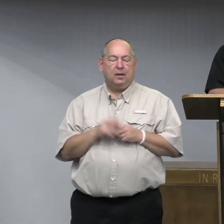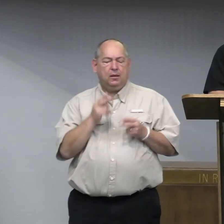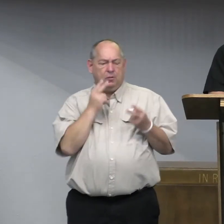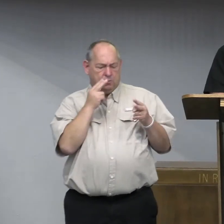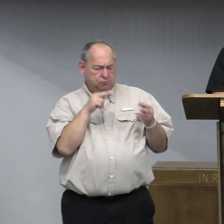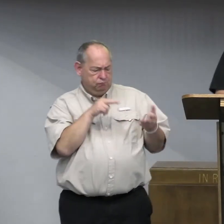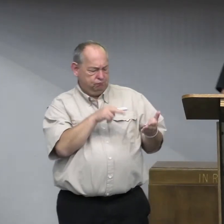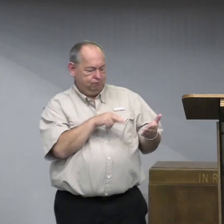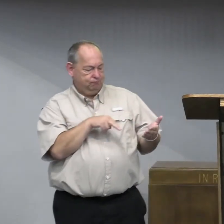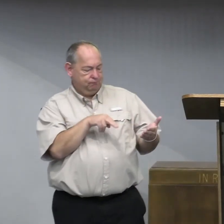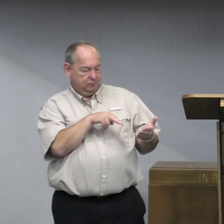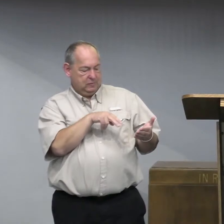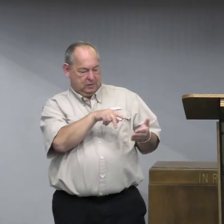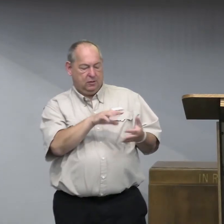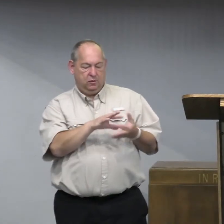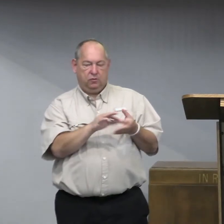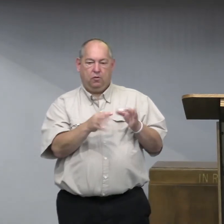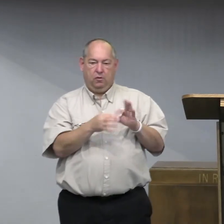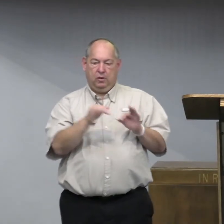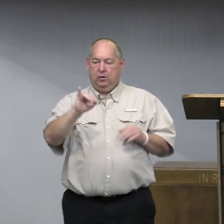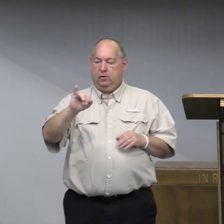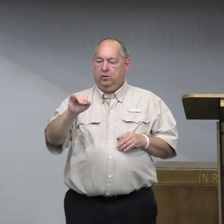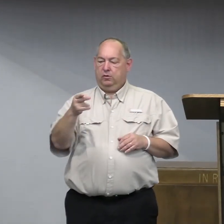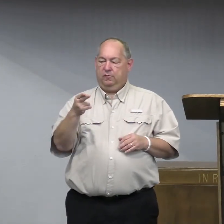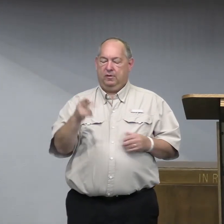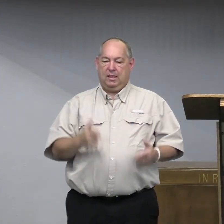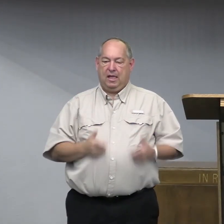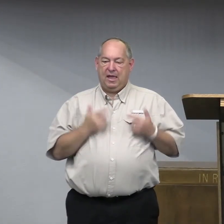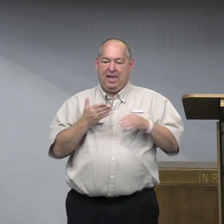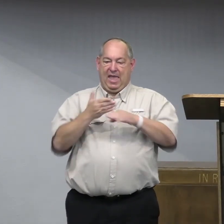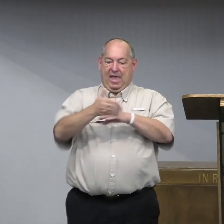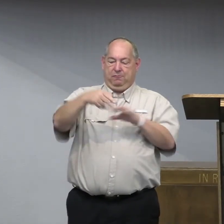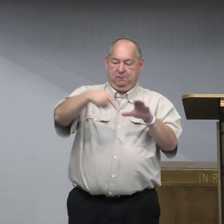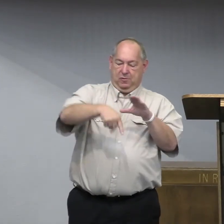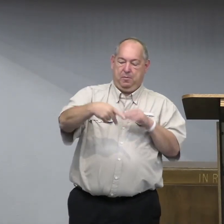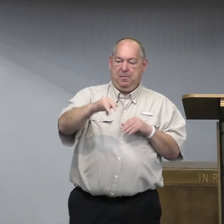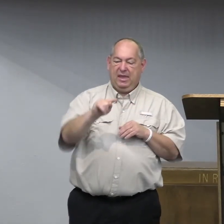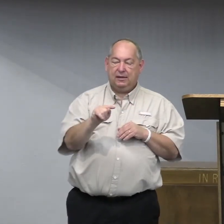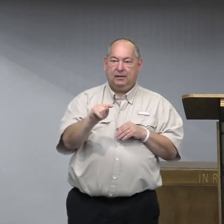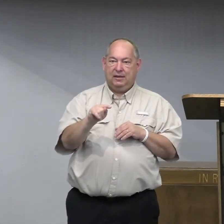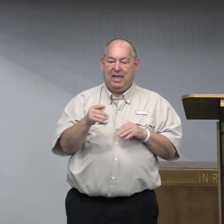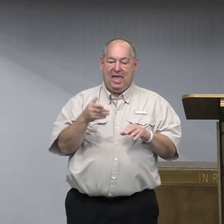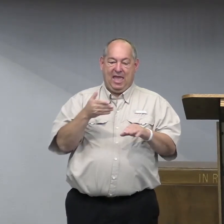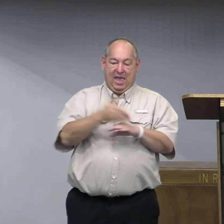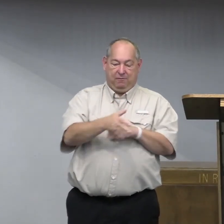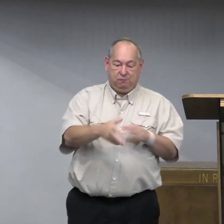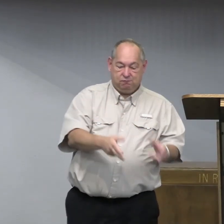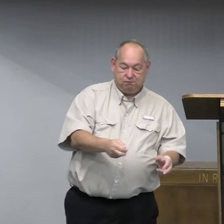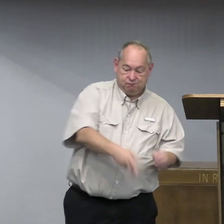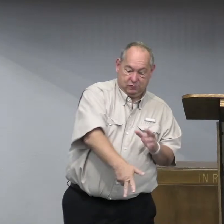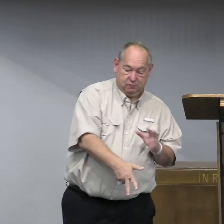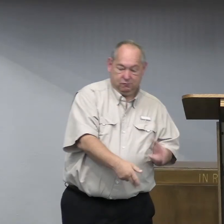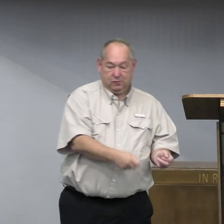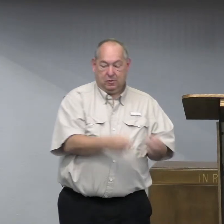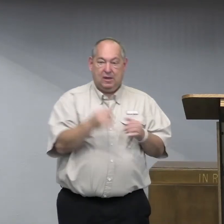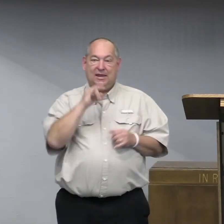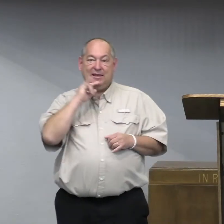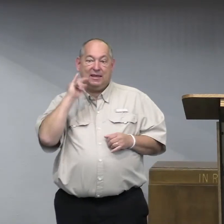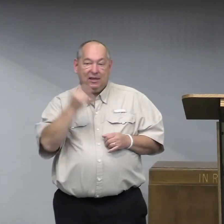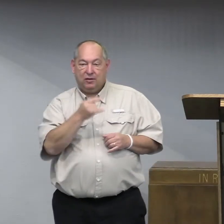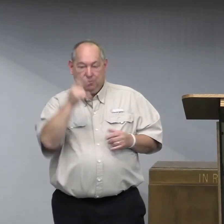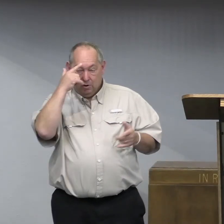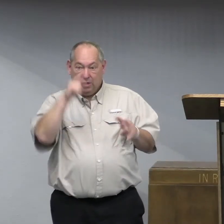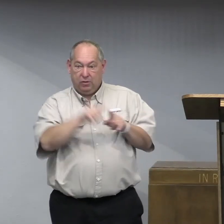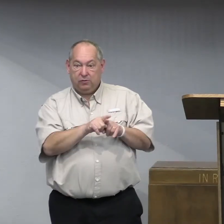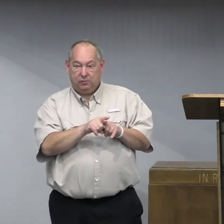look briefly at Joseph's life after the pit, after that pit that he is thrown in due to the jealousy of his